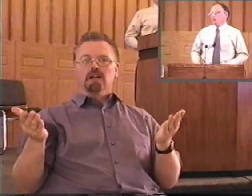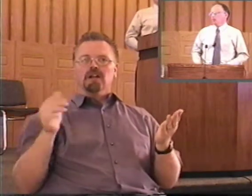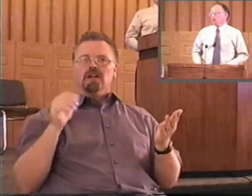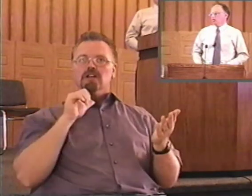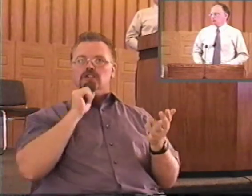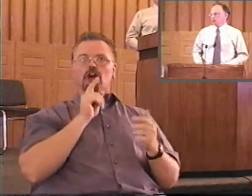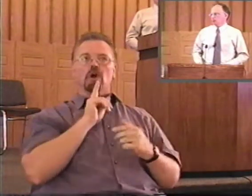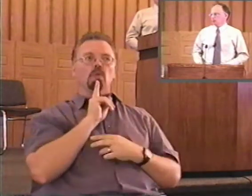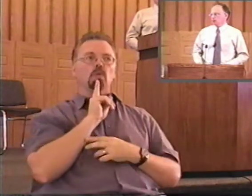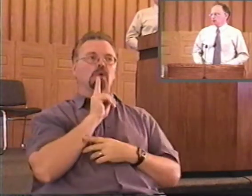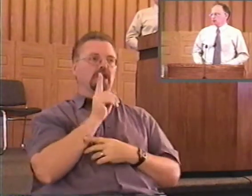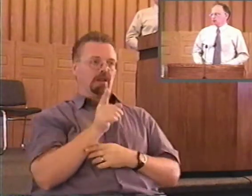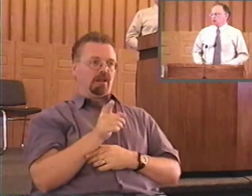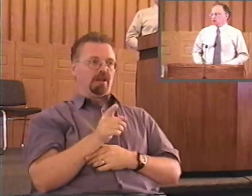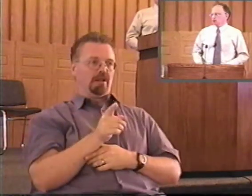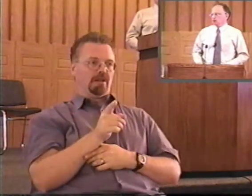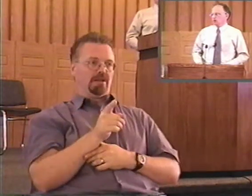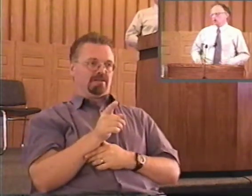not real.